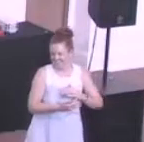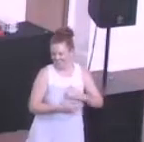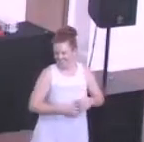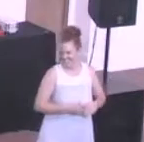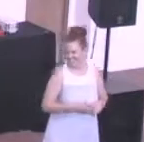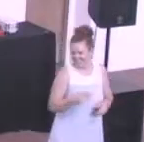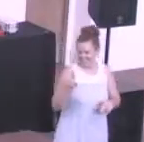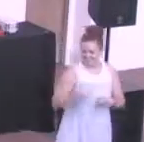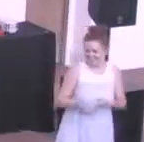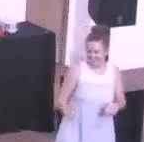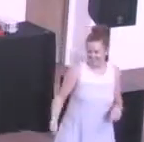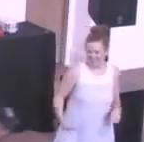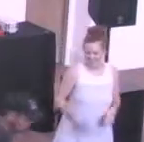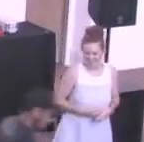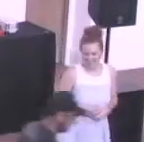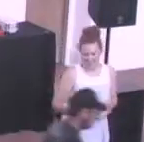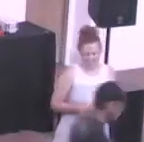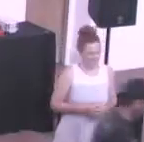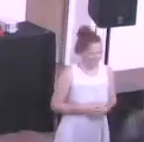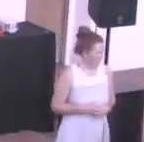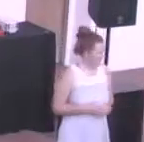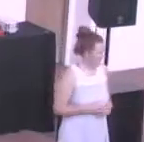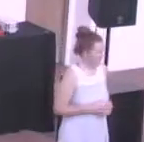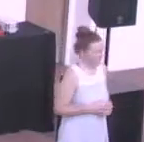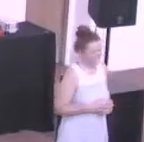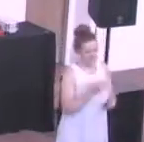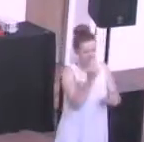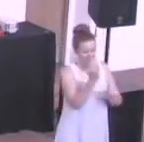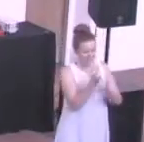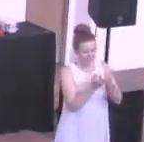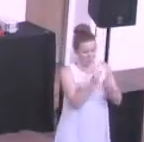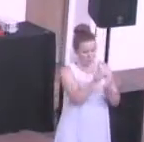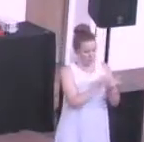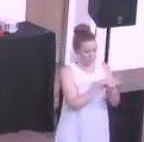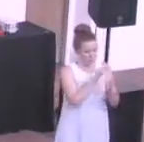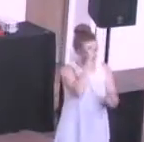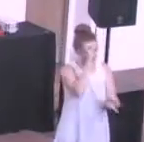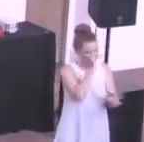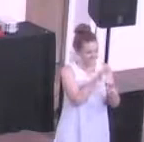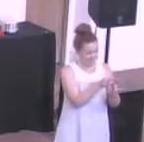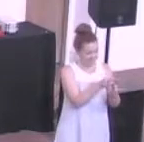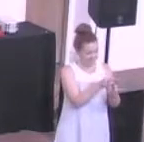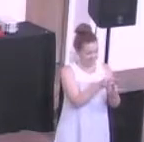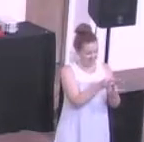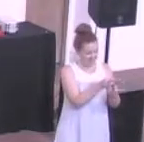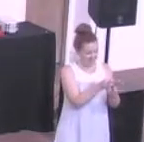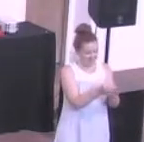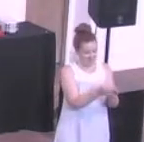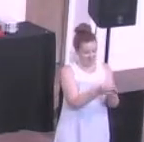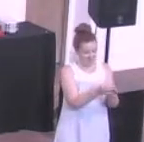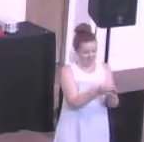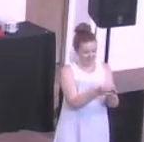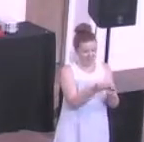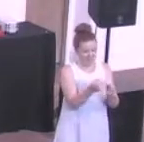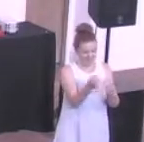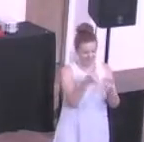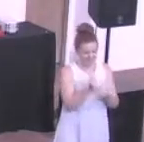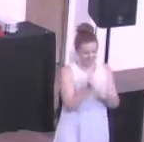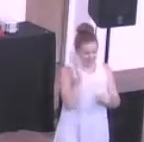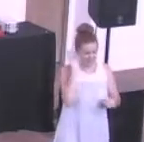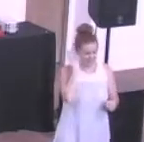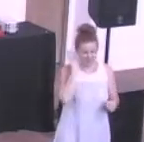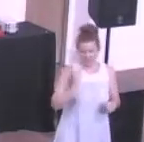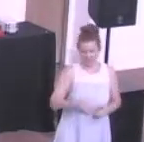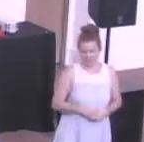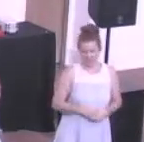Okay, you can have a seat. Go on back. You guys, everyone say faith. Faith comes by hearing. I'm really glad that